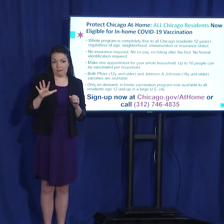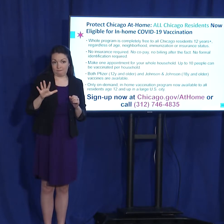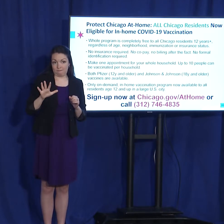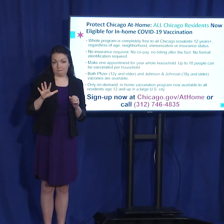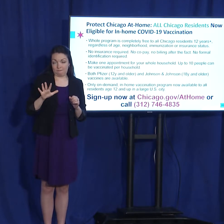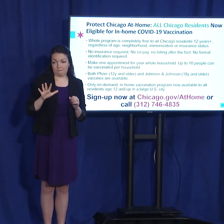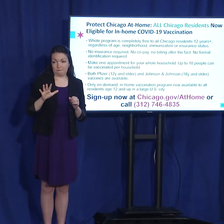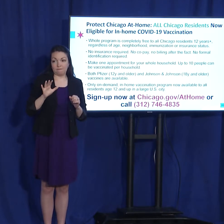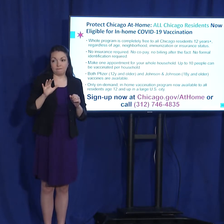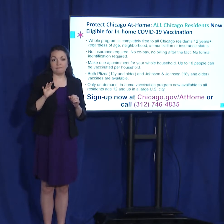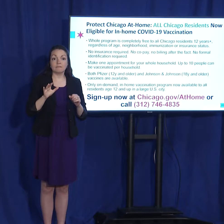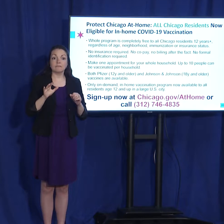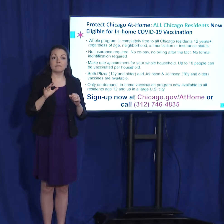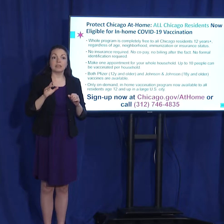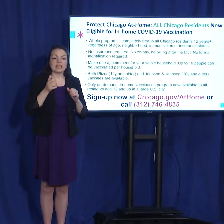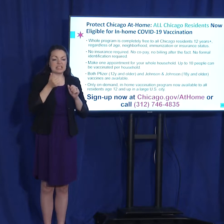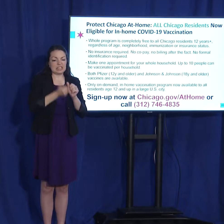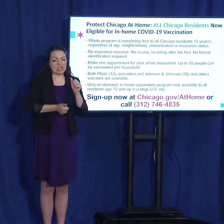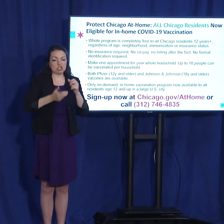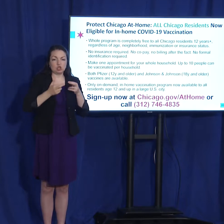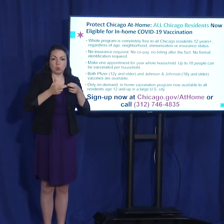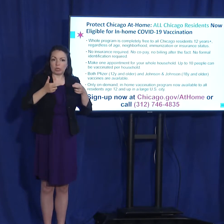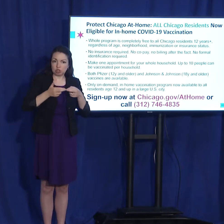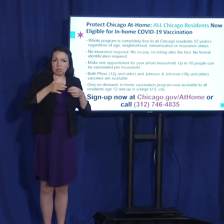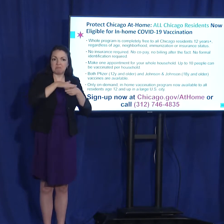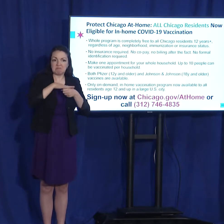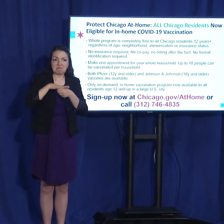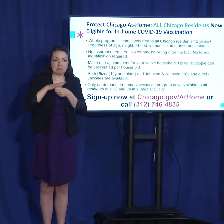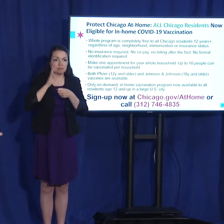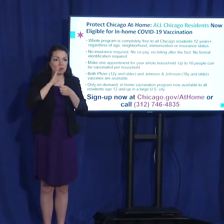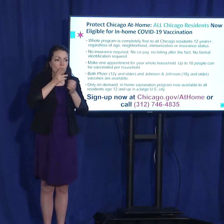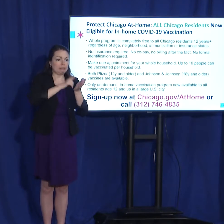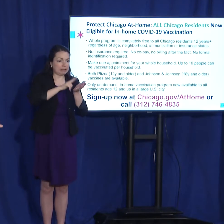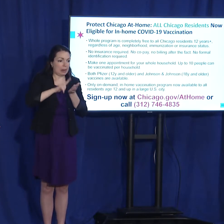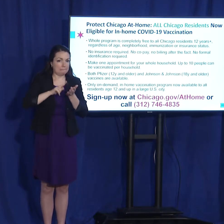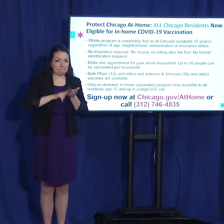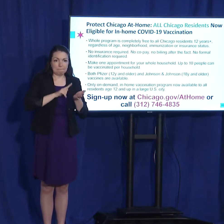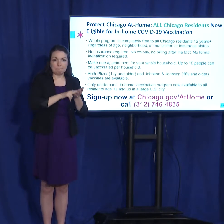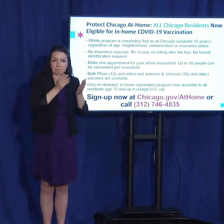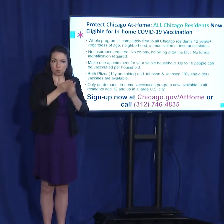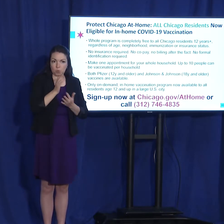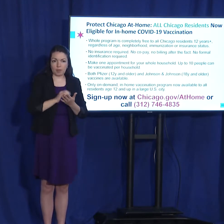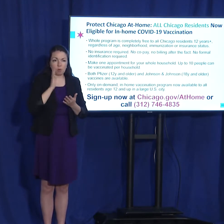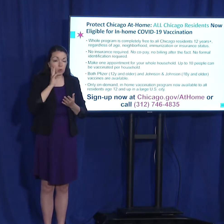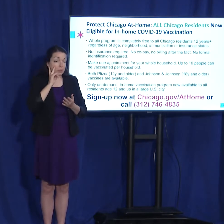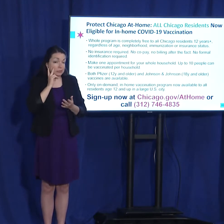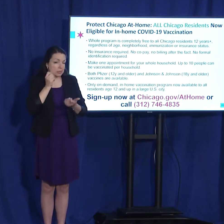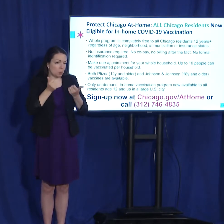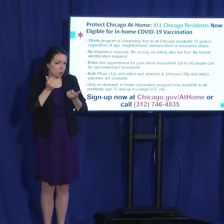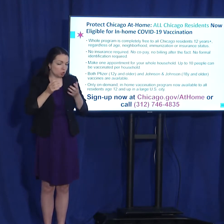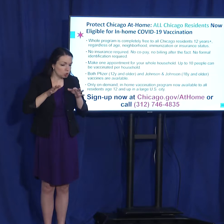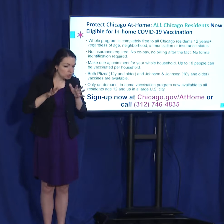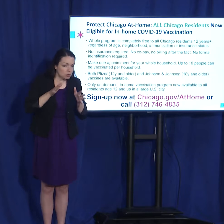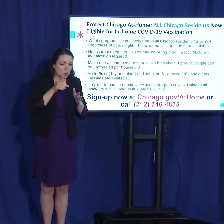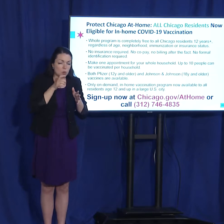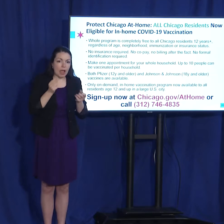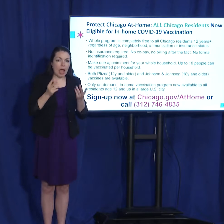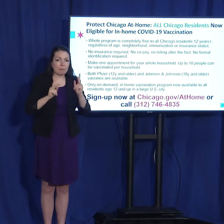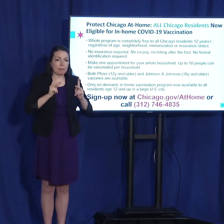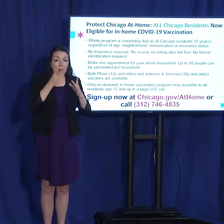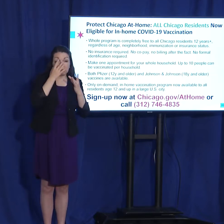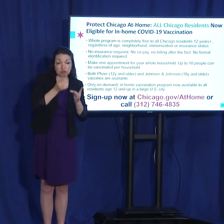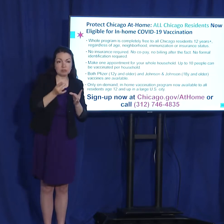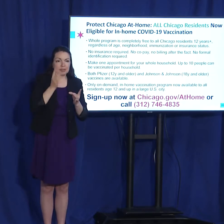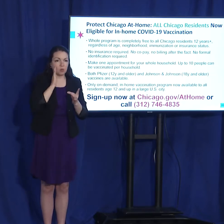312-746-4835. You do sign up by region, and we'll be looking to see what the uptake is and growing this as necessary.